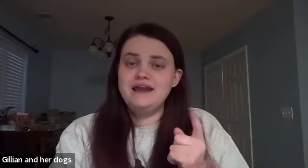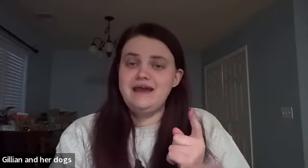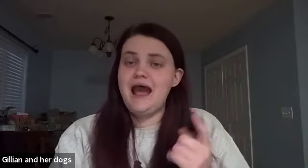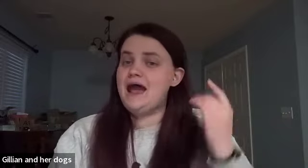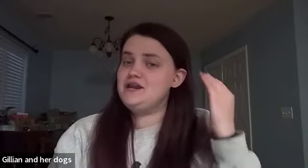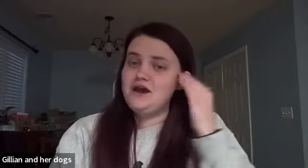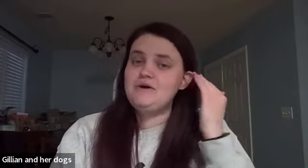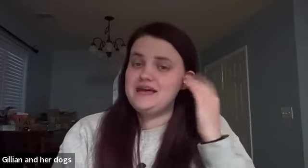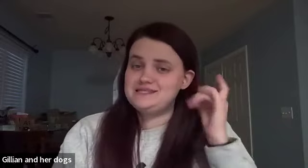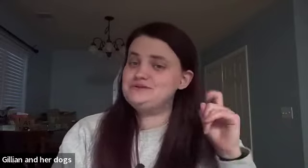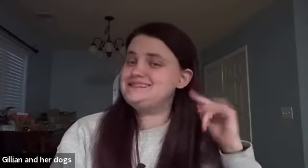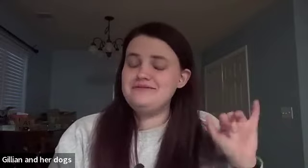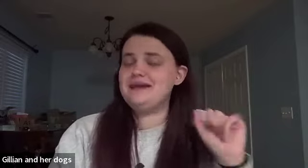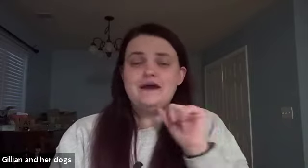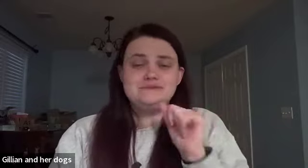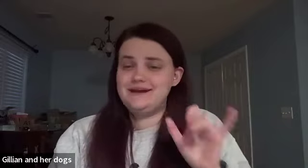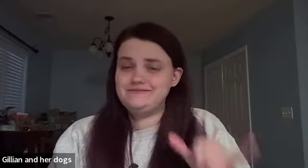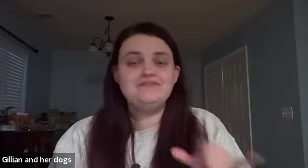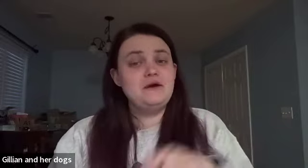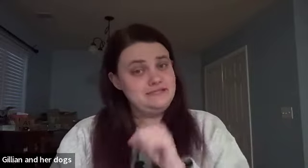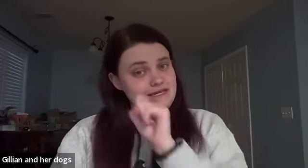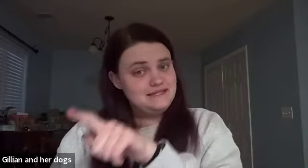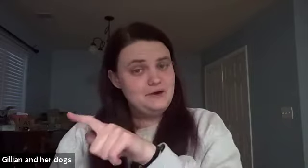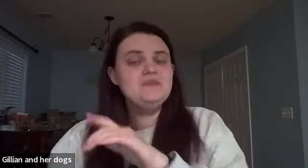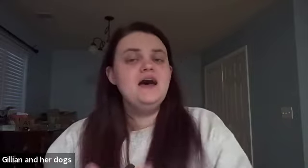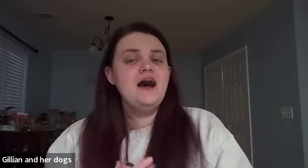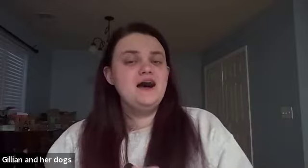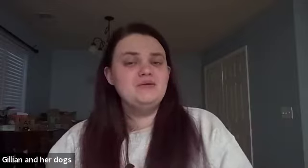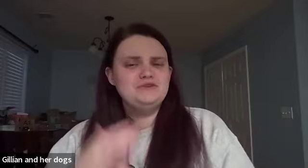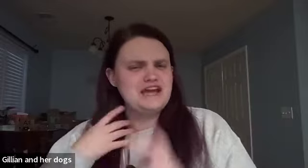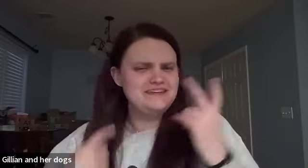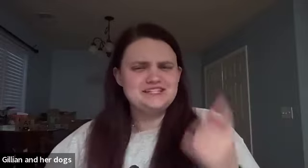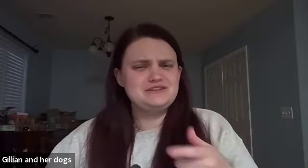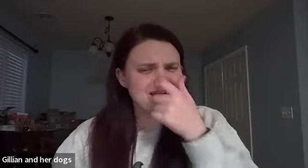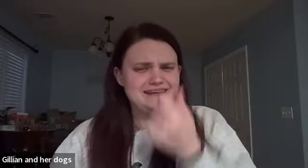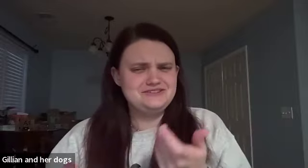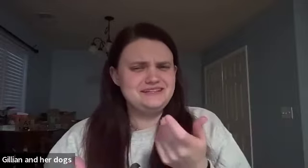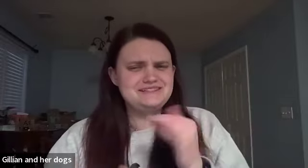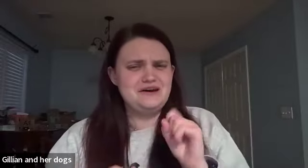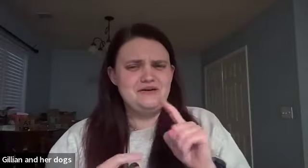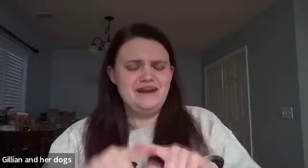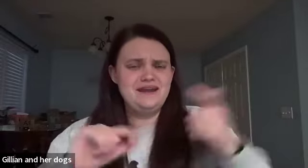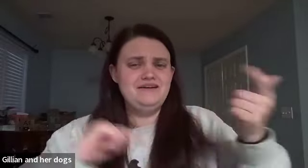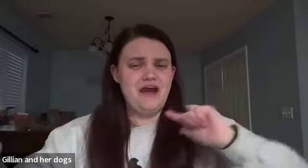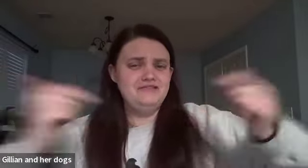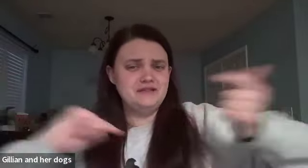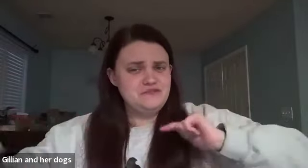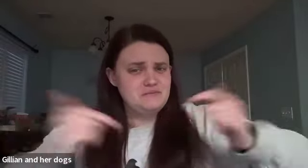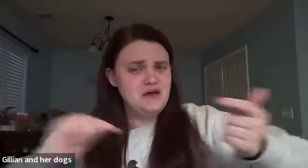right. I know what that's supposed to sound like. And that was not that, that was ASL. Which I think is just always kind of interesting. So it kind of, I flip flop a